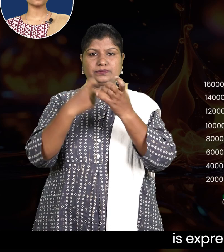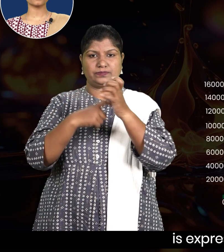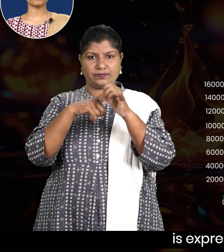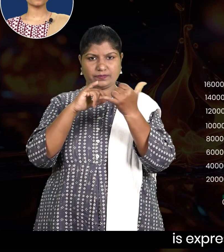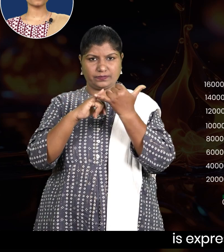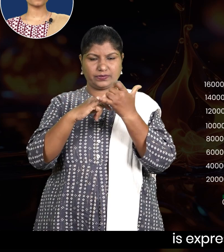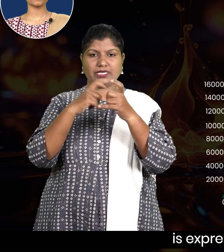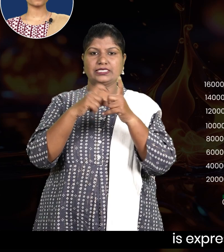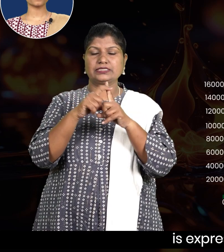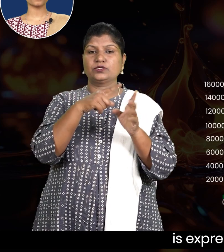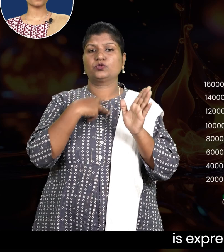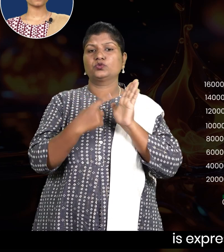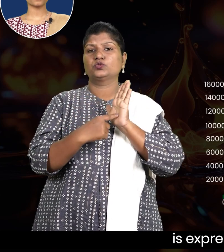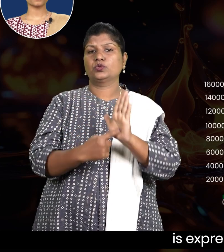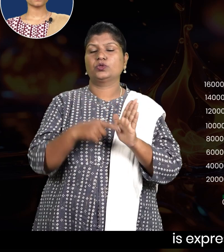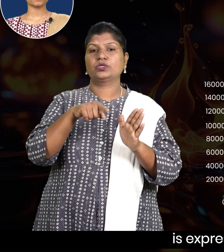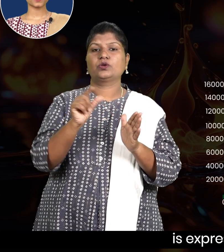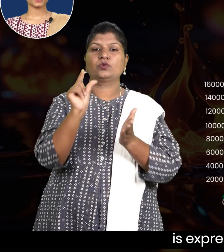called